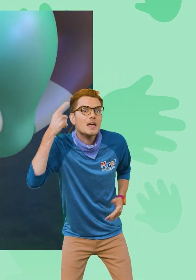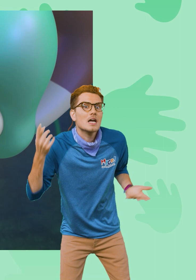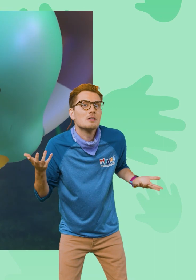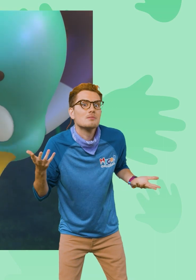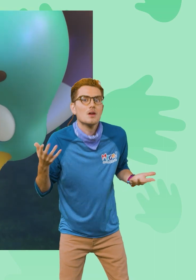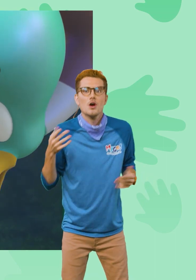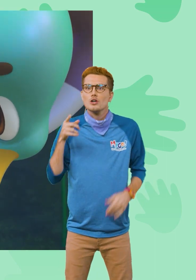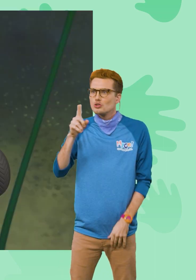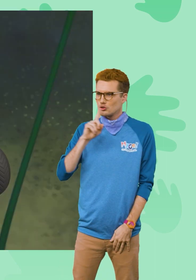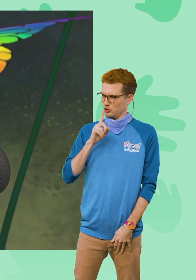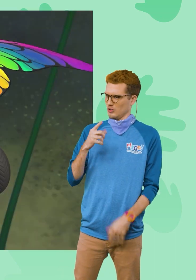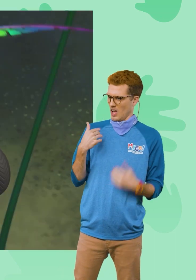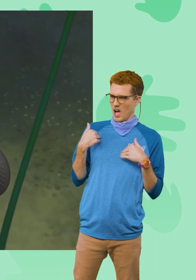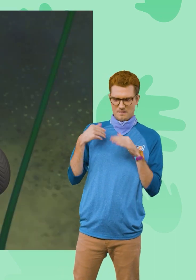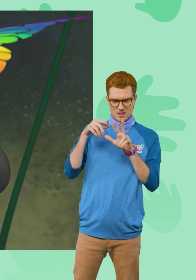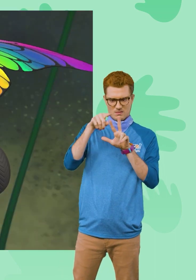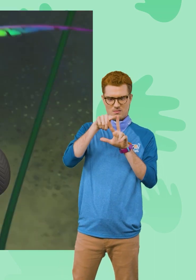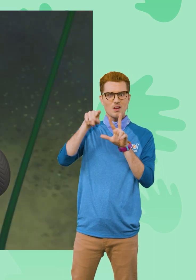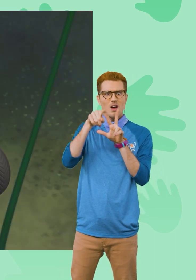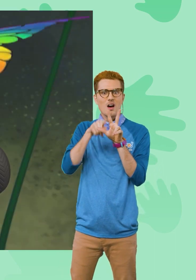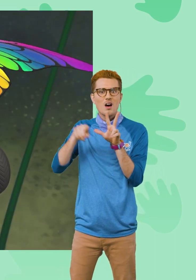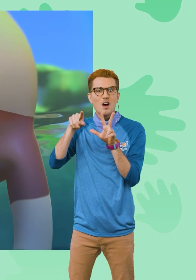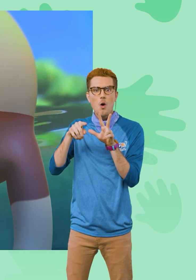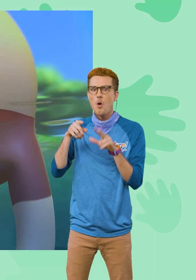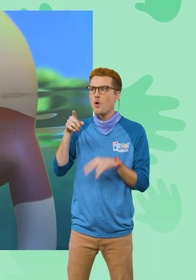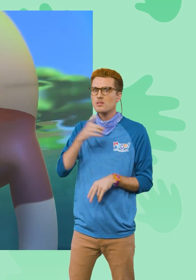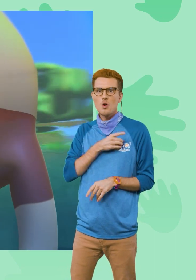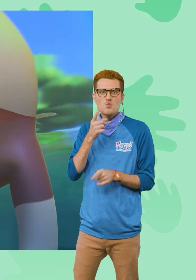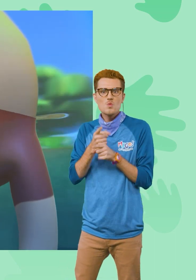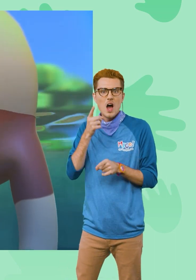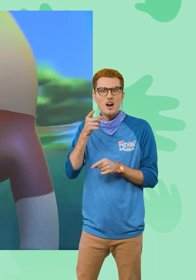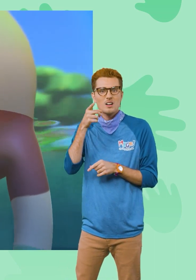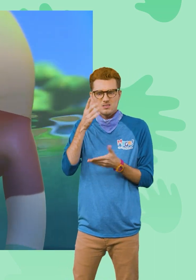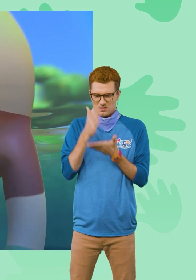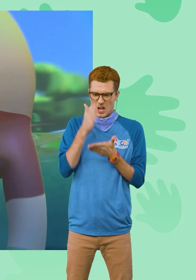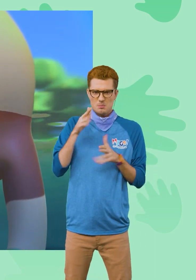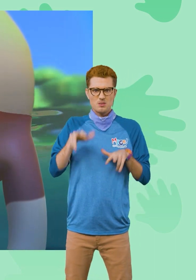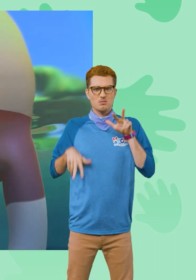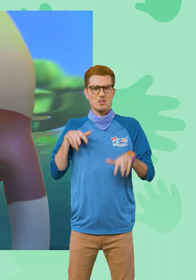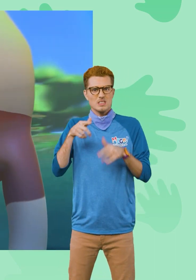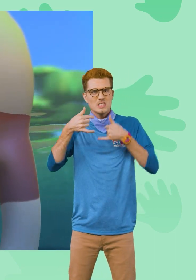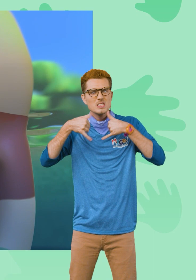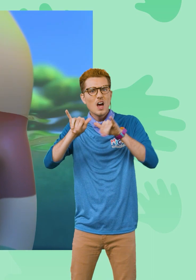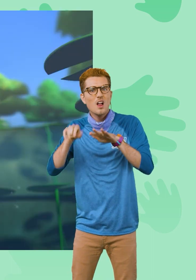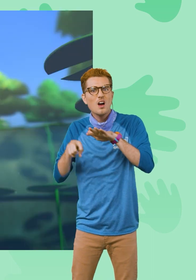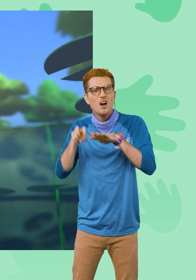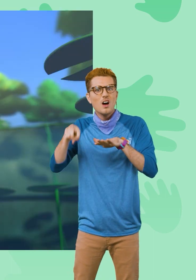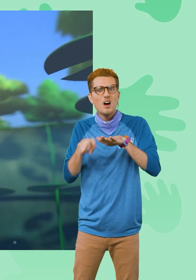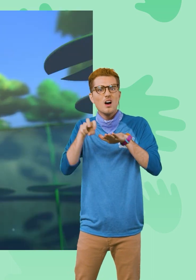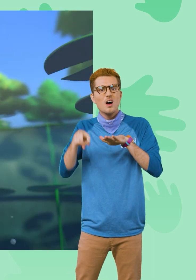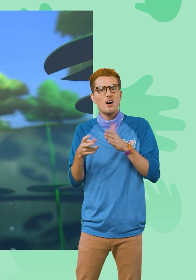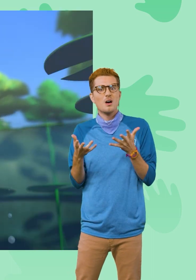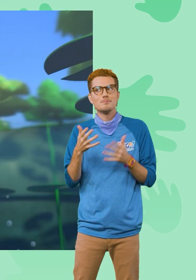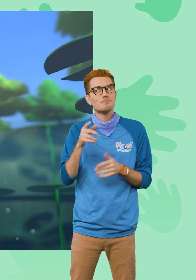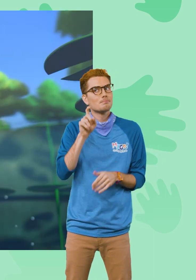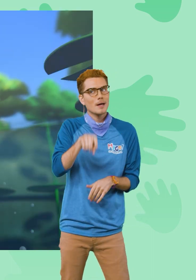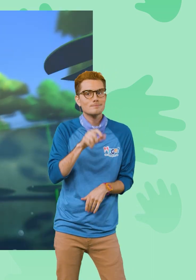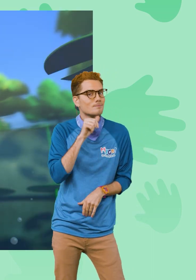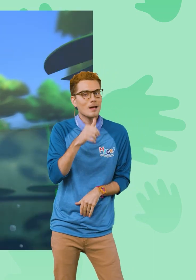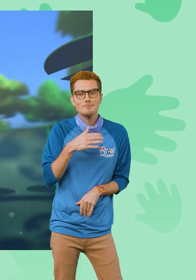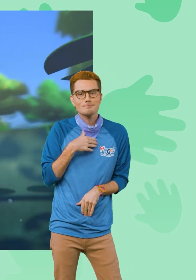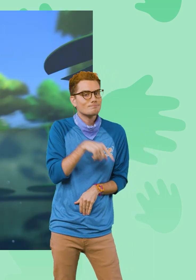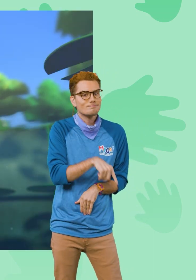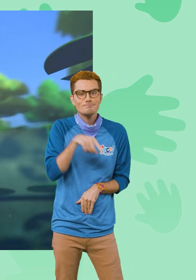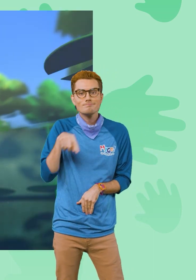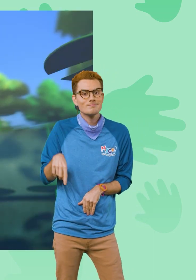Whoa! What do you think? You sure have webbed feet. D.Bo is right. You stopped paddling